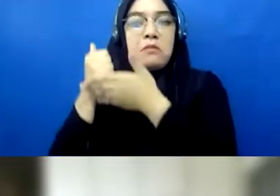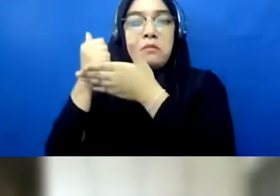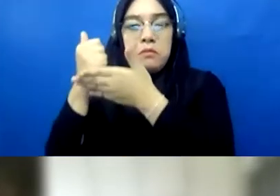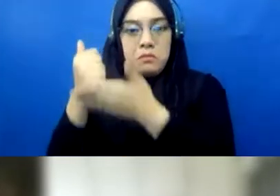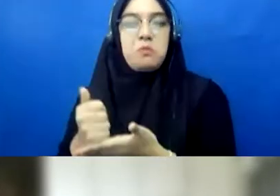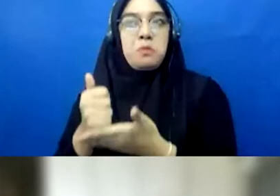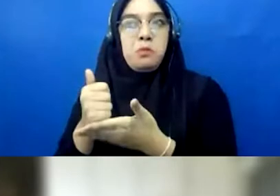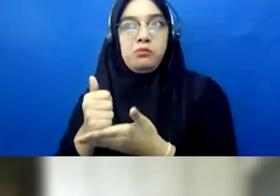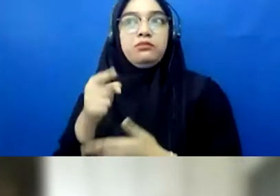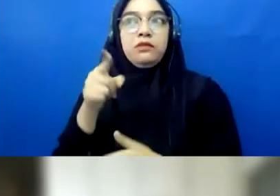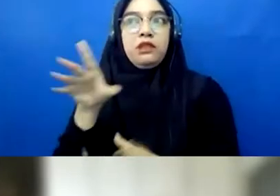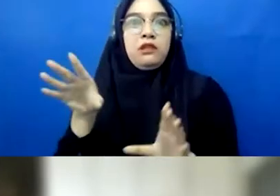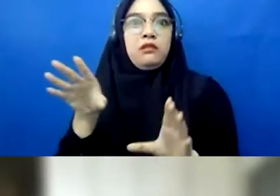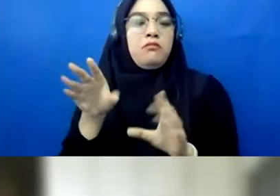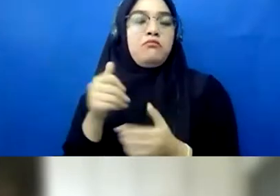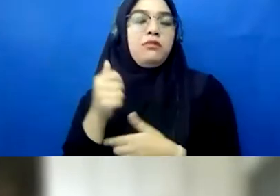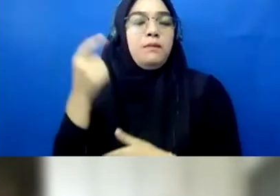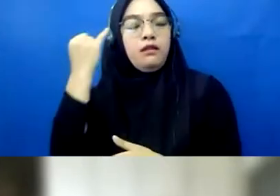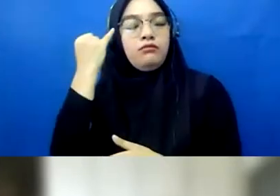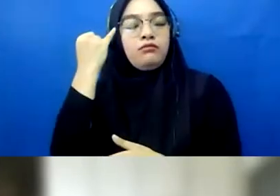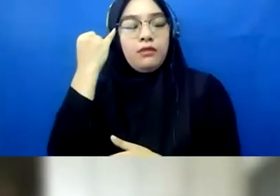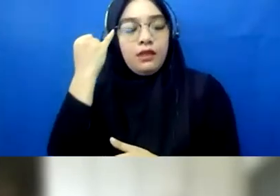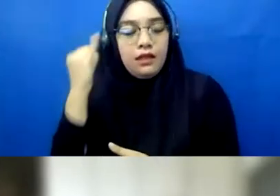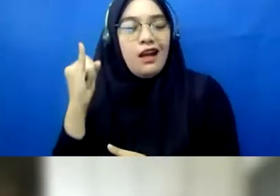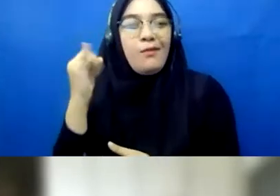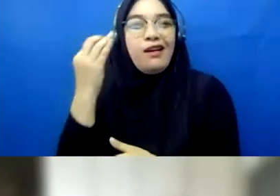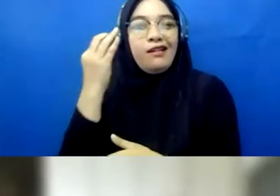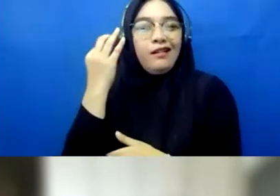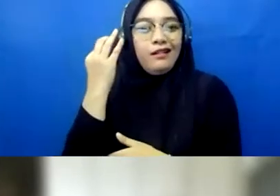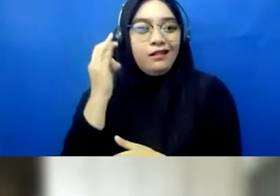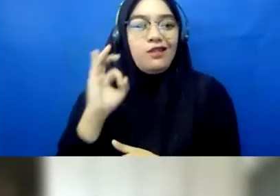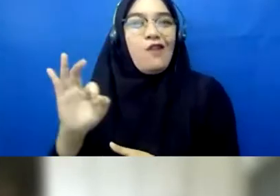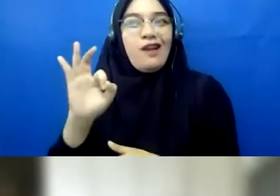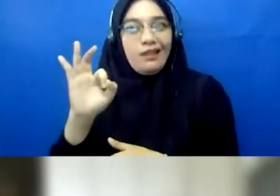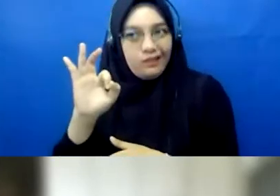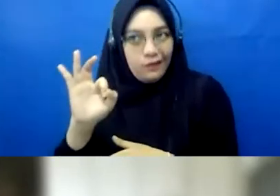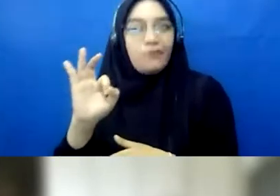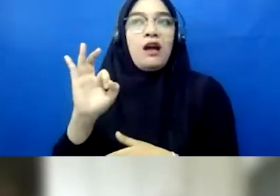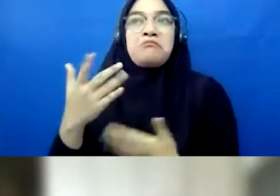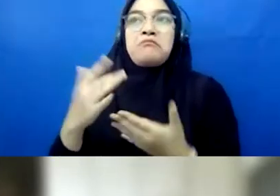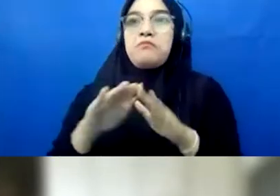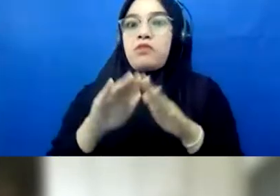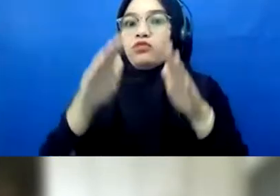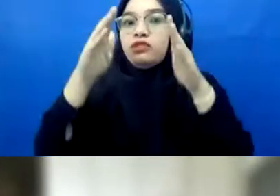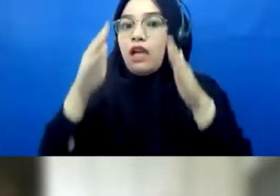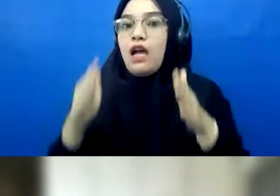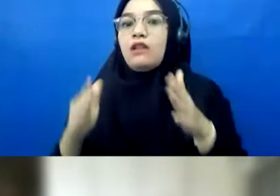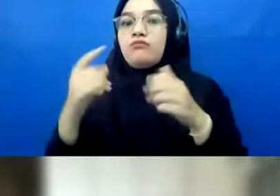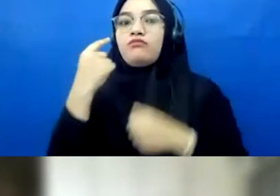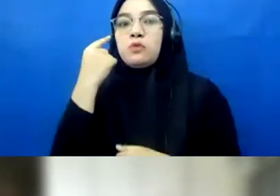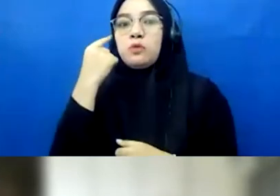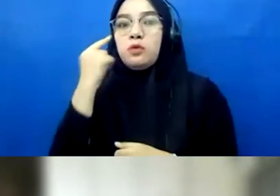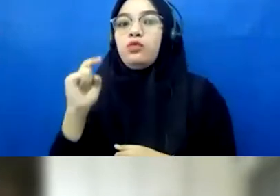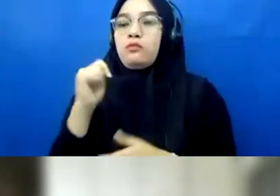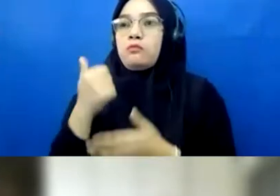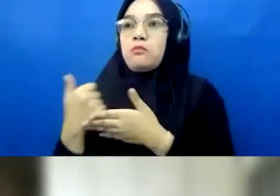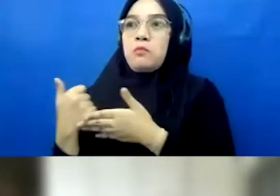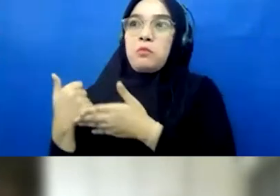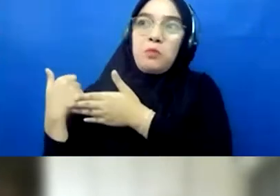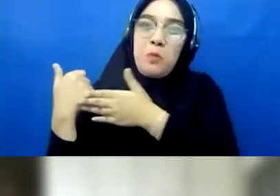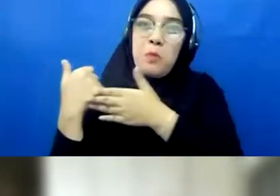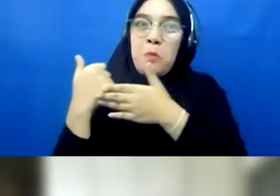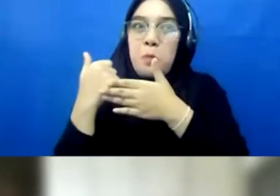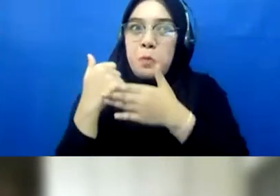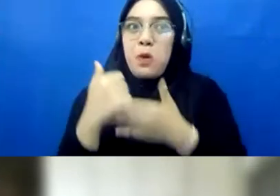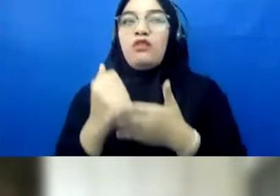innovative philanthropic foundations from the ground up. And at EPIC, Nicola oversaw one of the largest